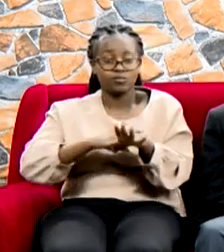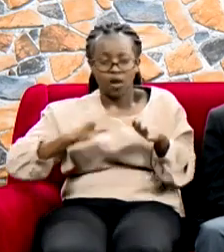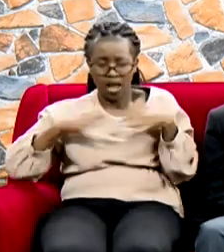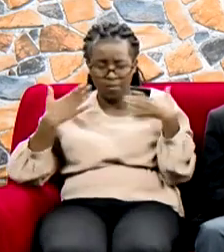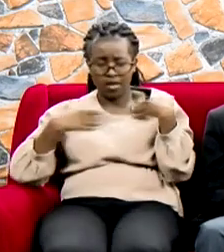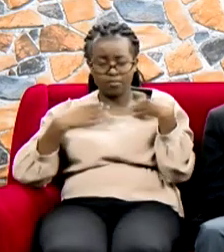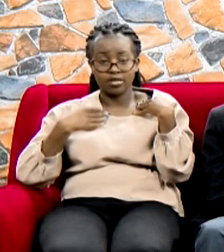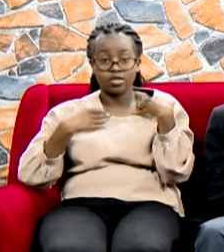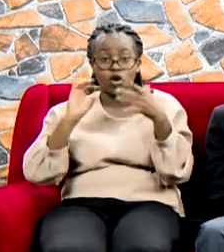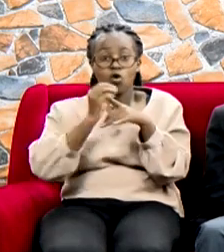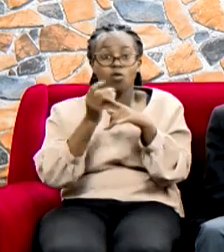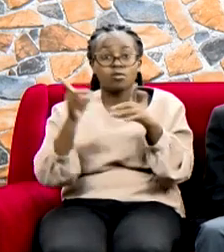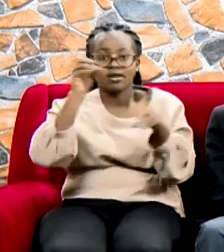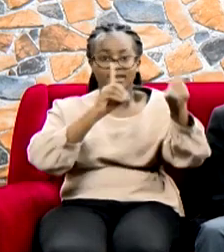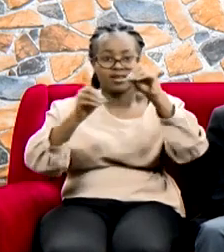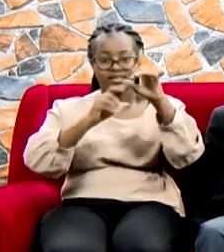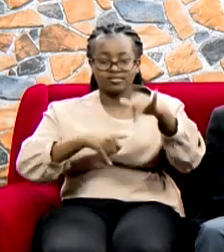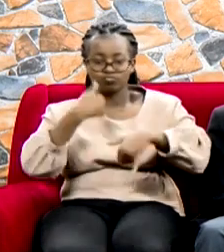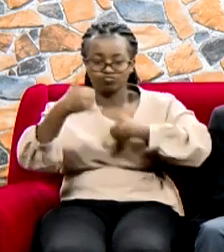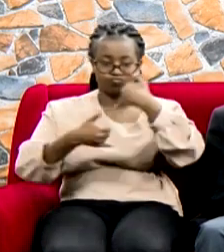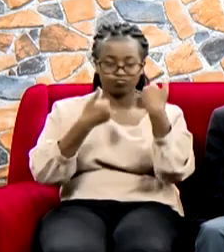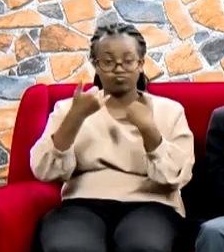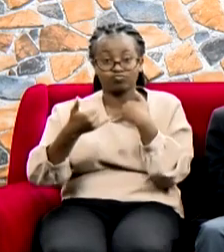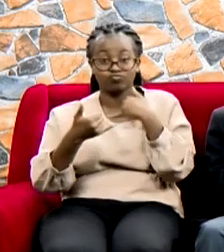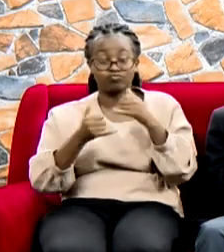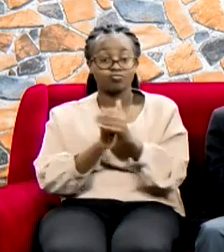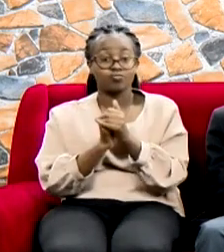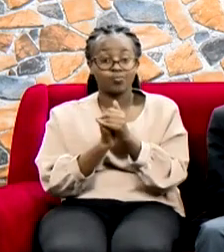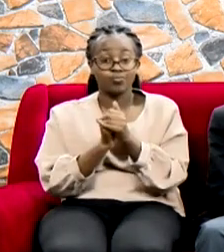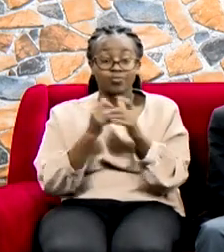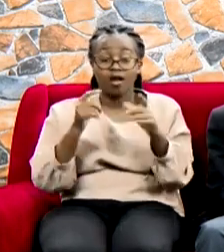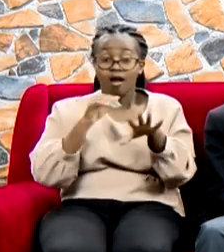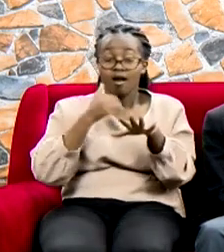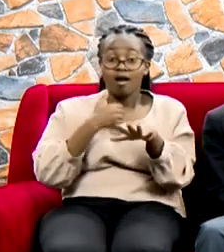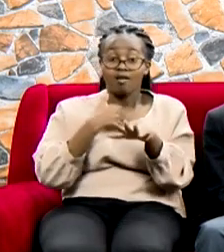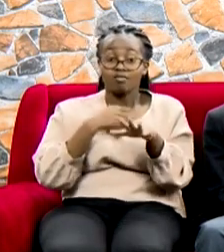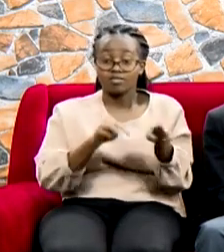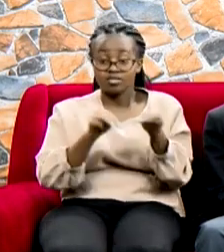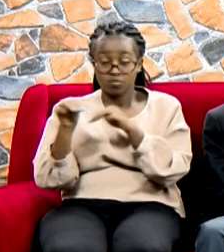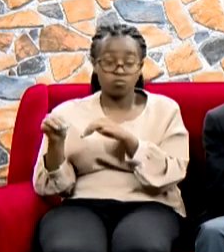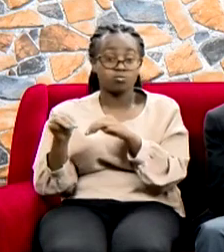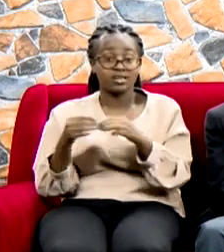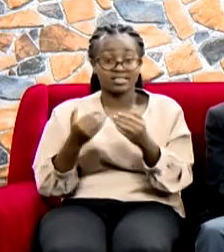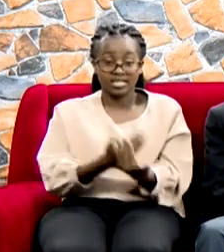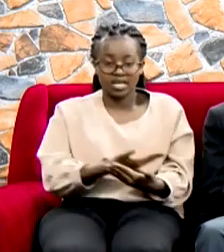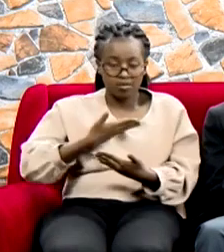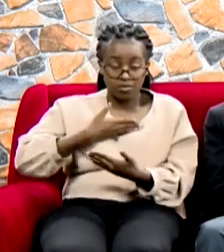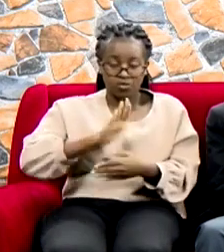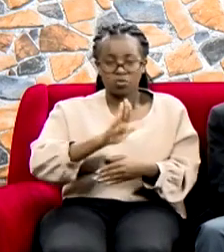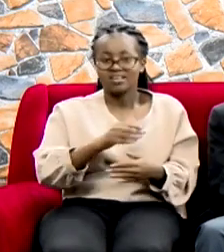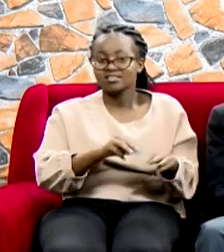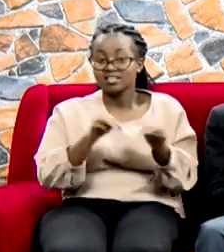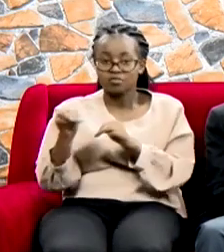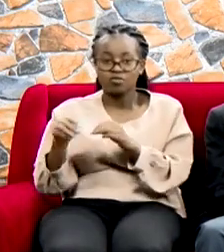happy, maybe you're dancing and you're enjoying your music, there's usually regularity in fetal movement. Yes. Your child moves according to